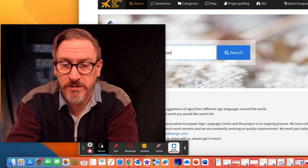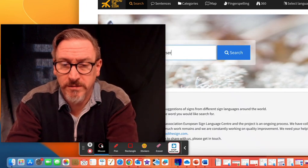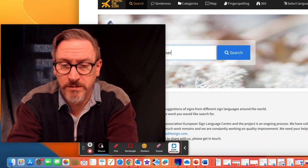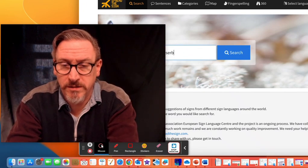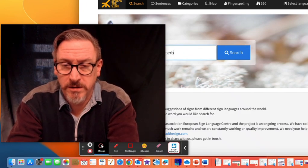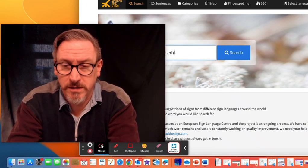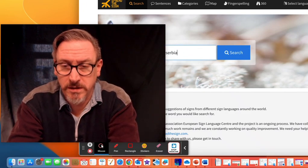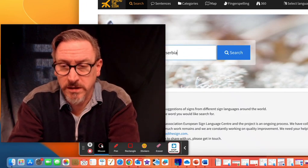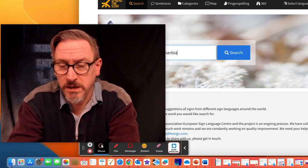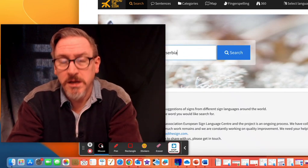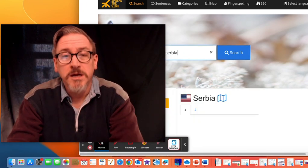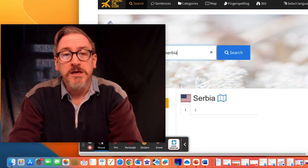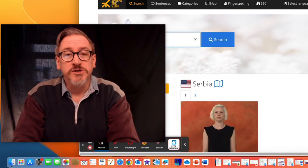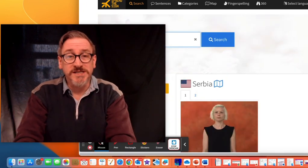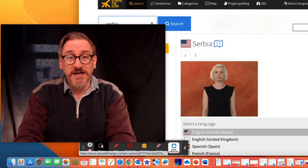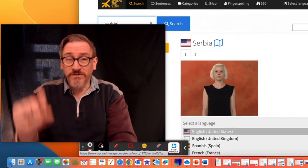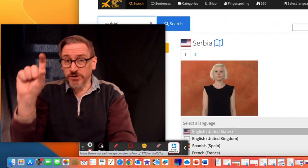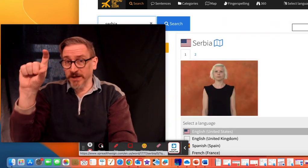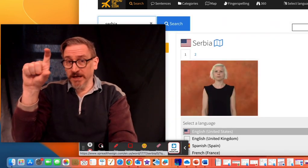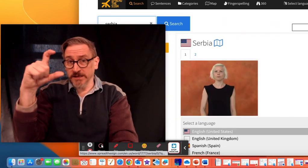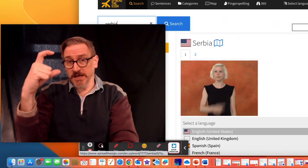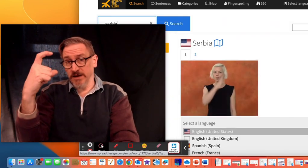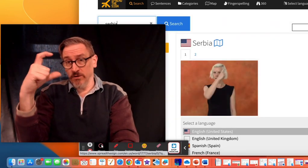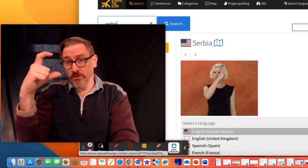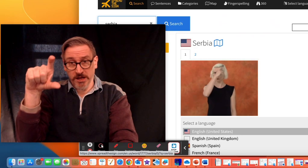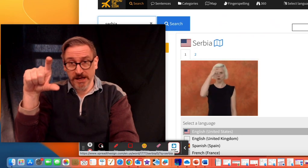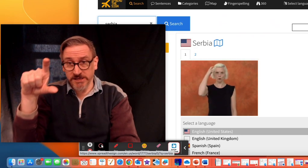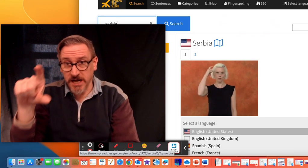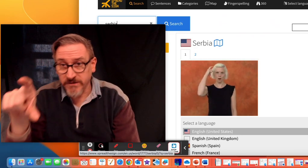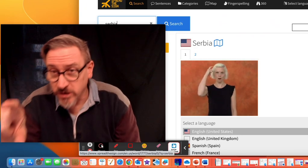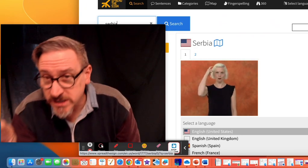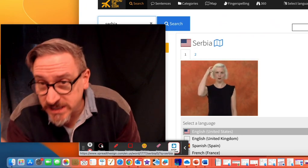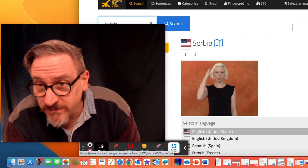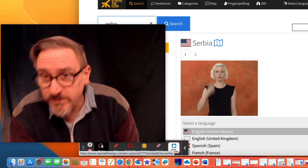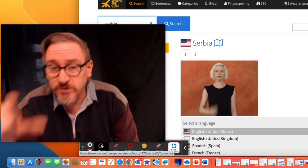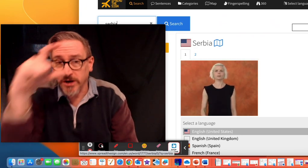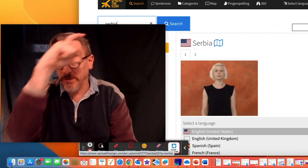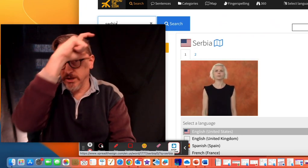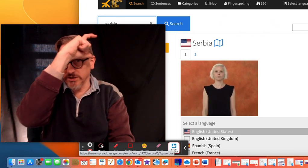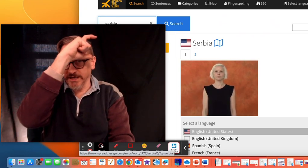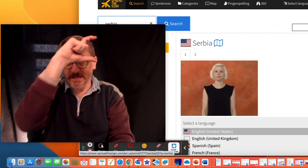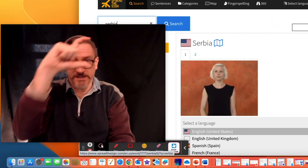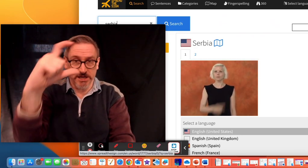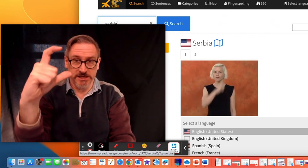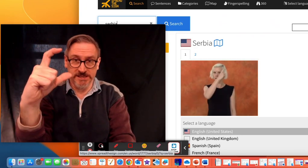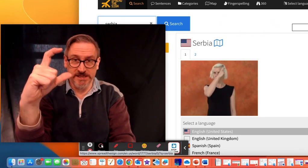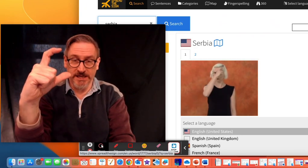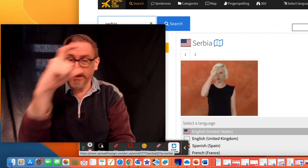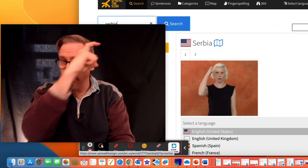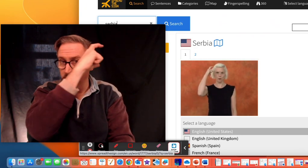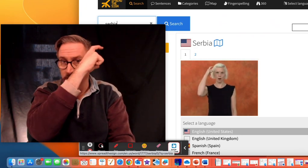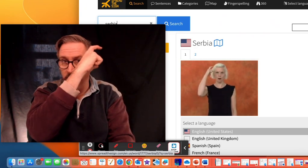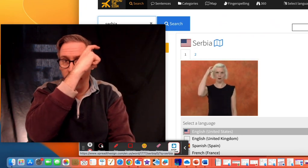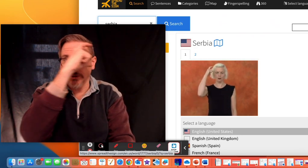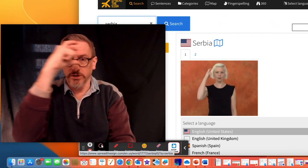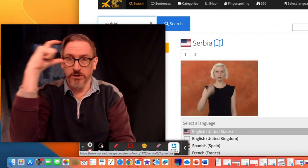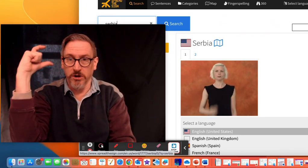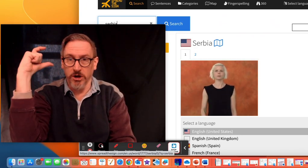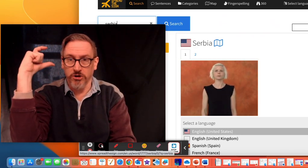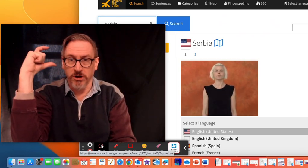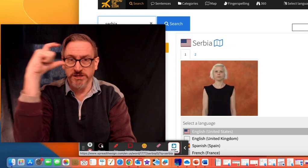Serbia. So, the sign for Serbia is, and it's kind of hard to see from the drawing, but it looks like it's a C that